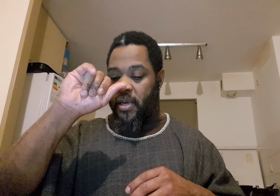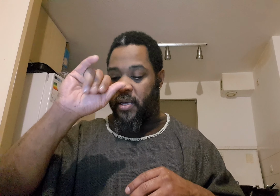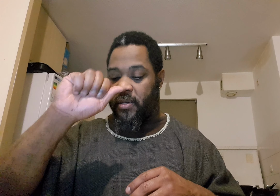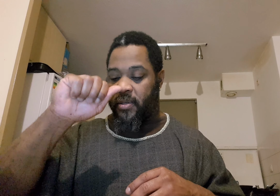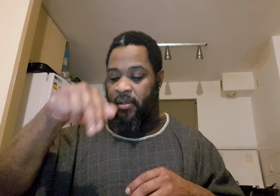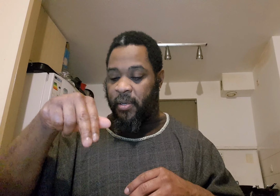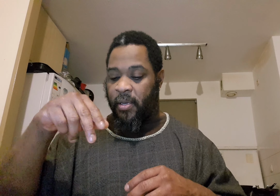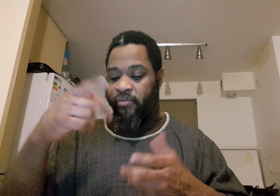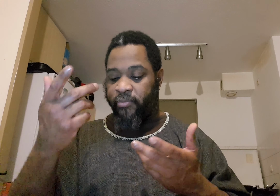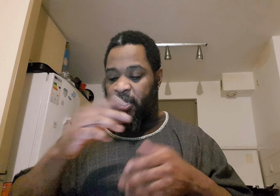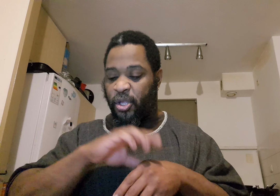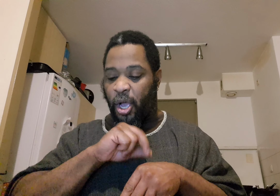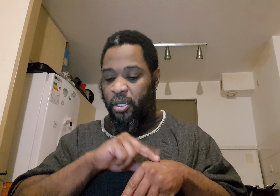become doctor,